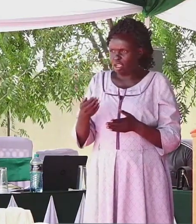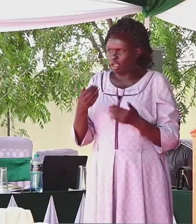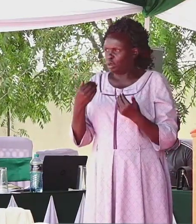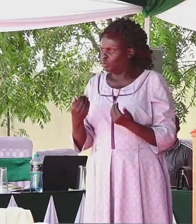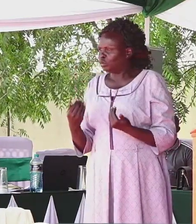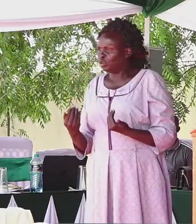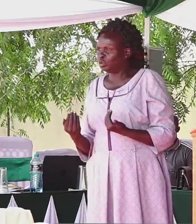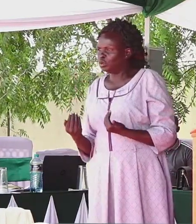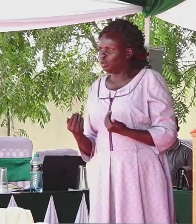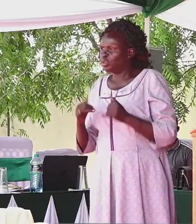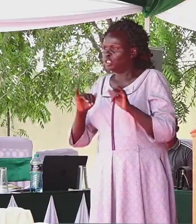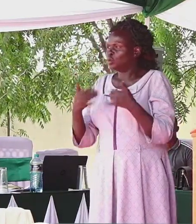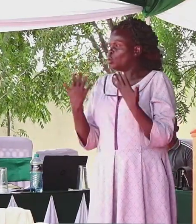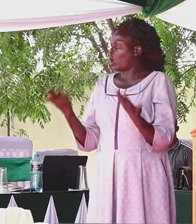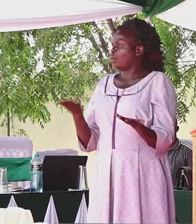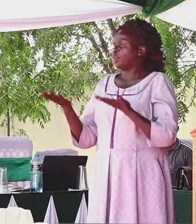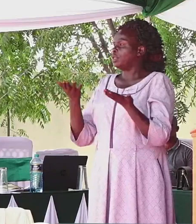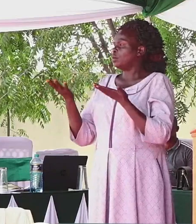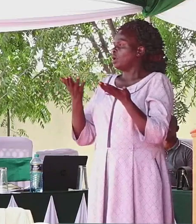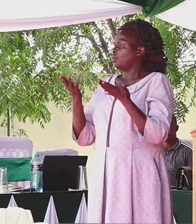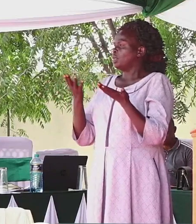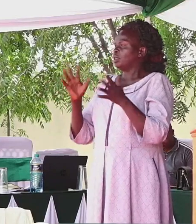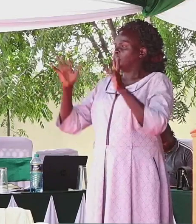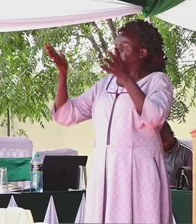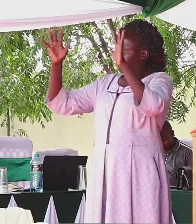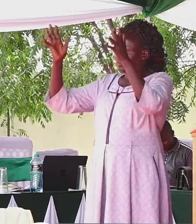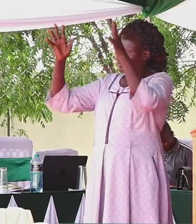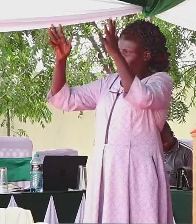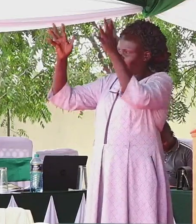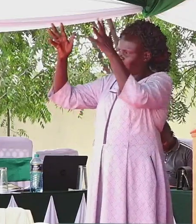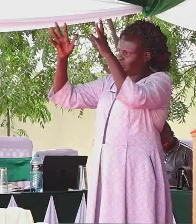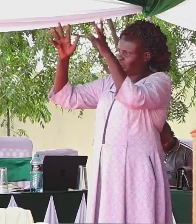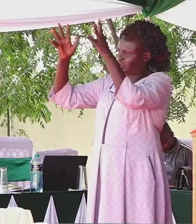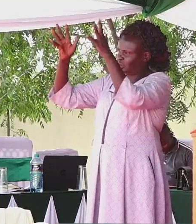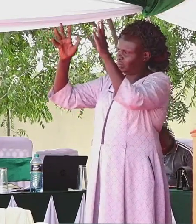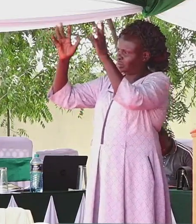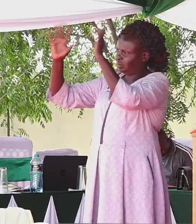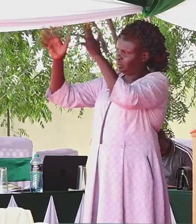you? Members of Mtoto News, please give them a good clap.